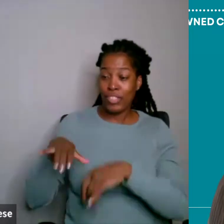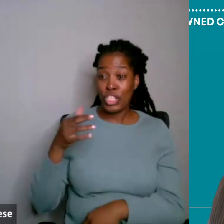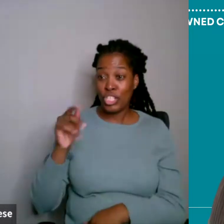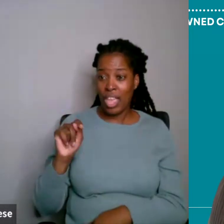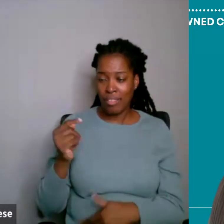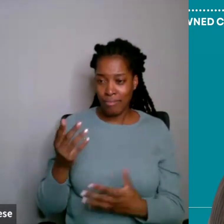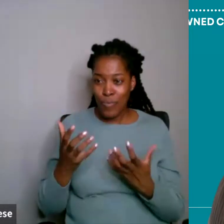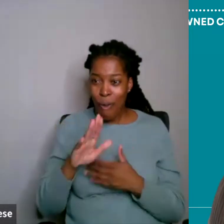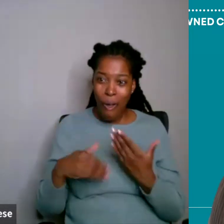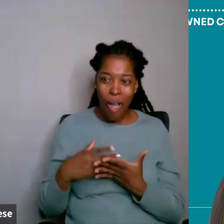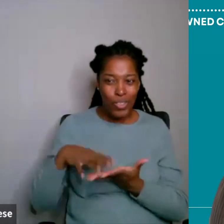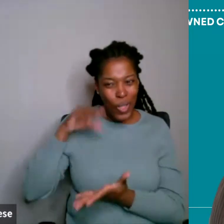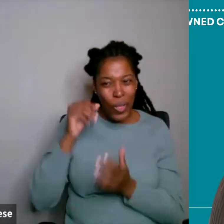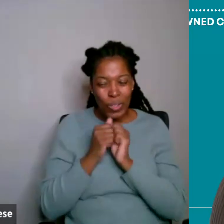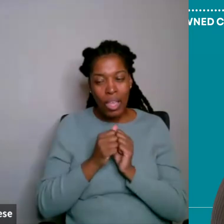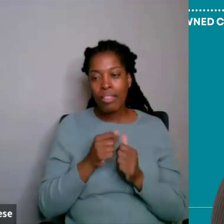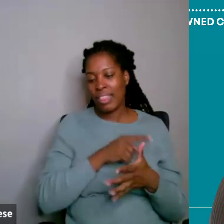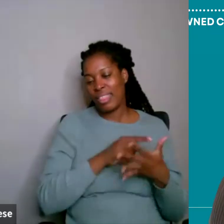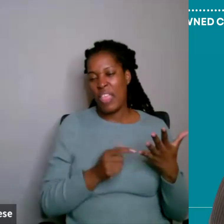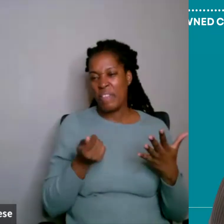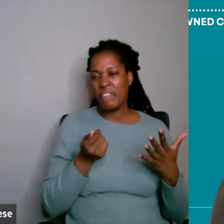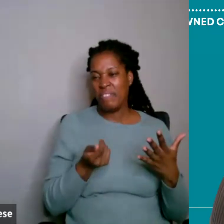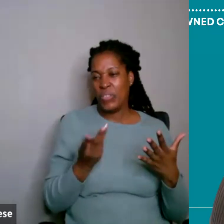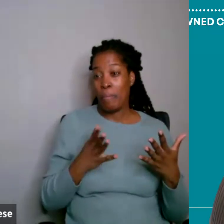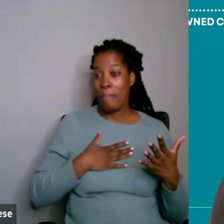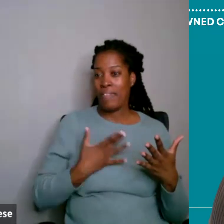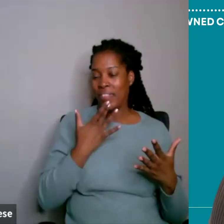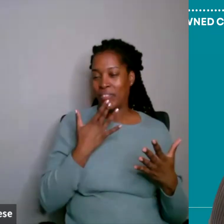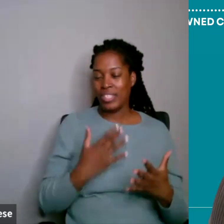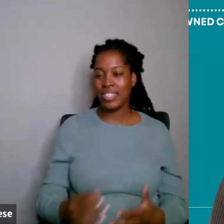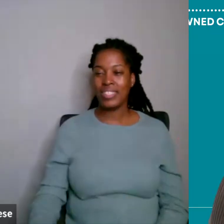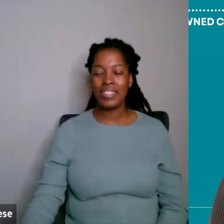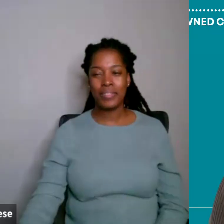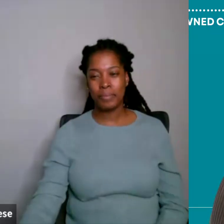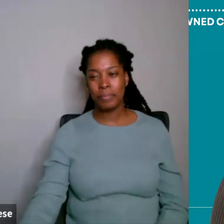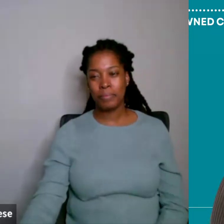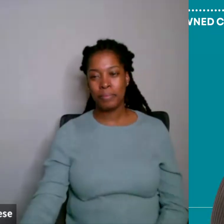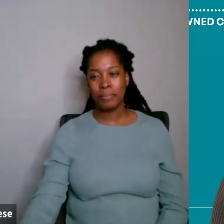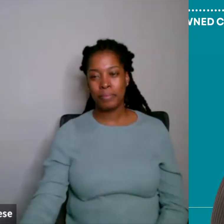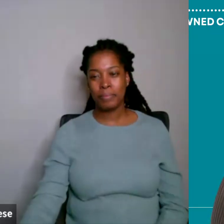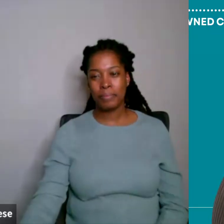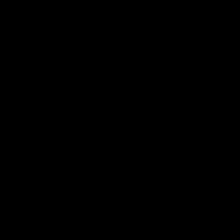learn. These are just a few of my favorites.